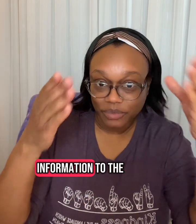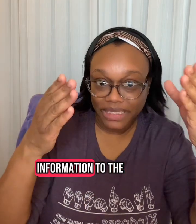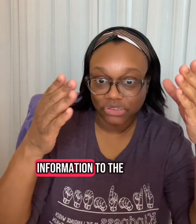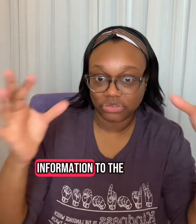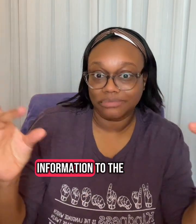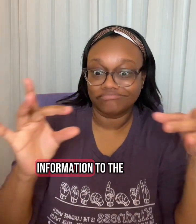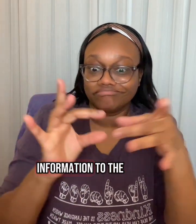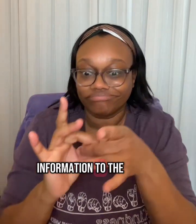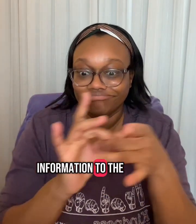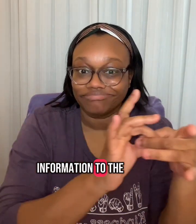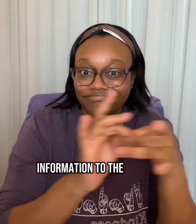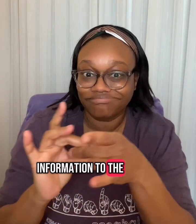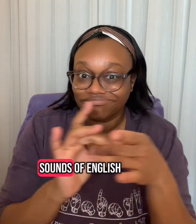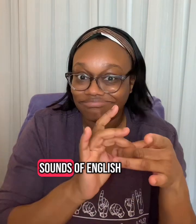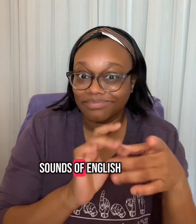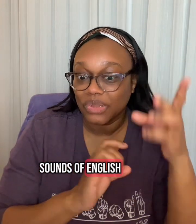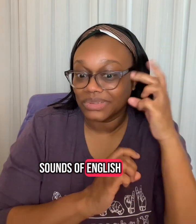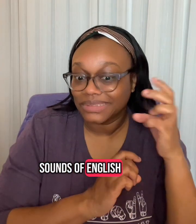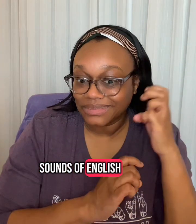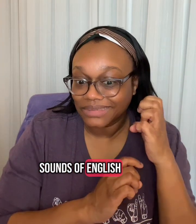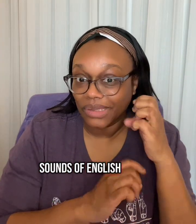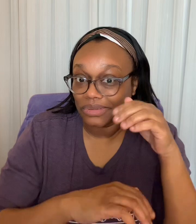information to the sounds of English.